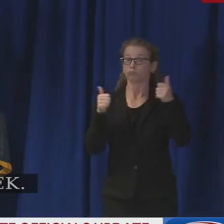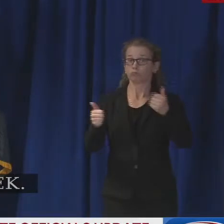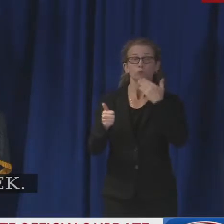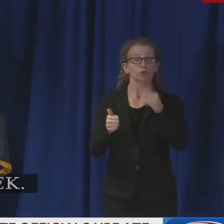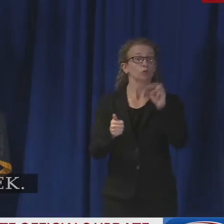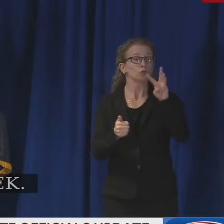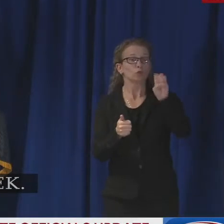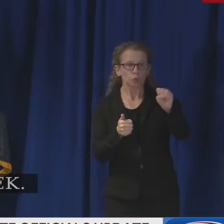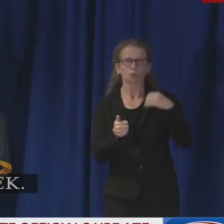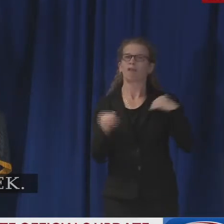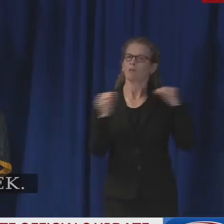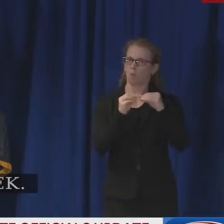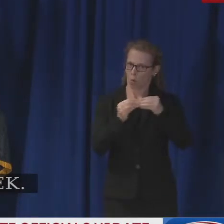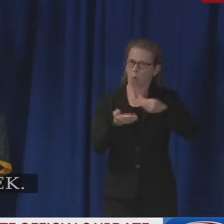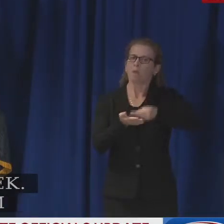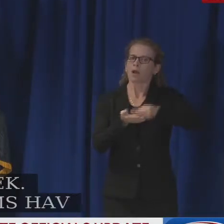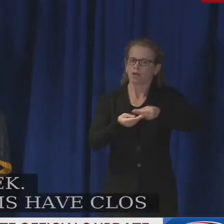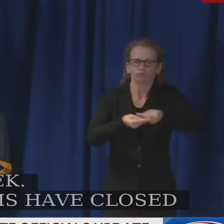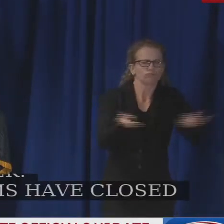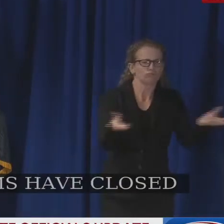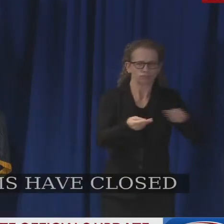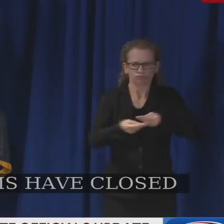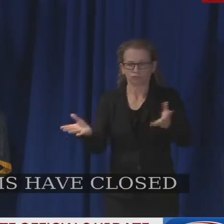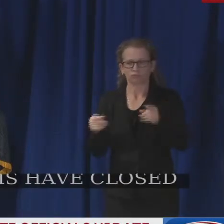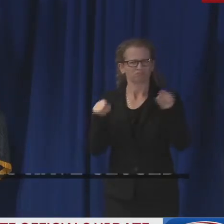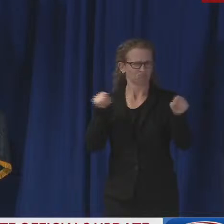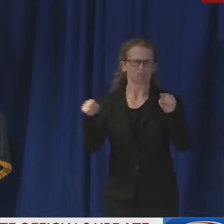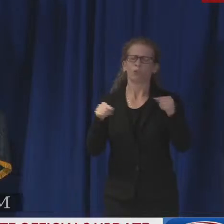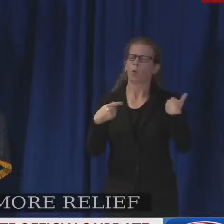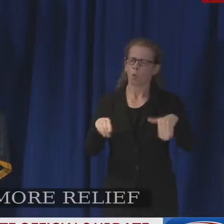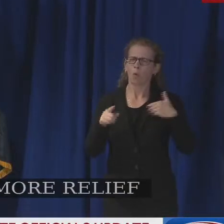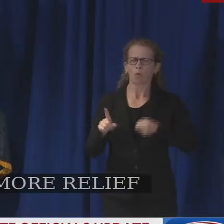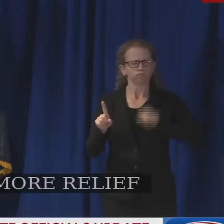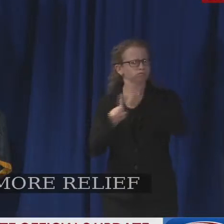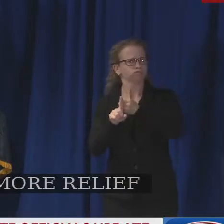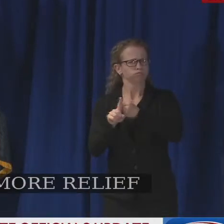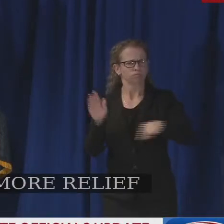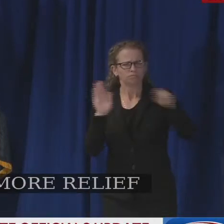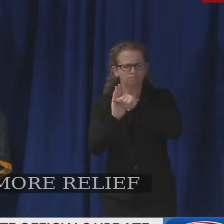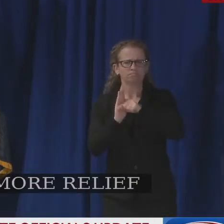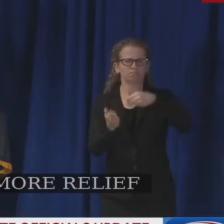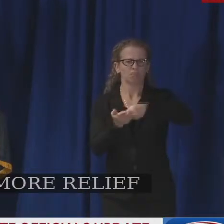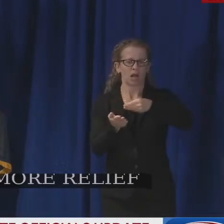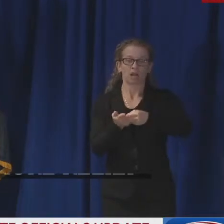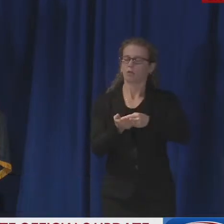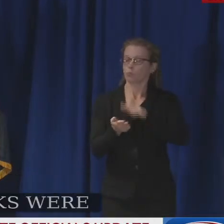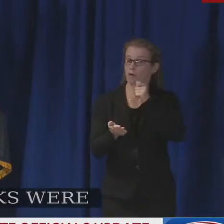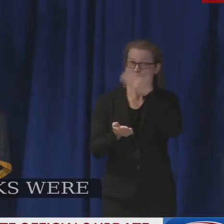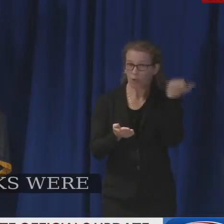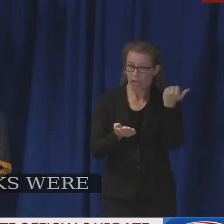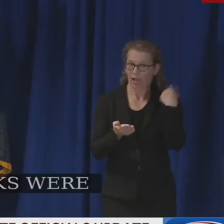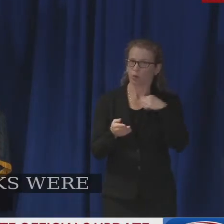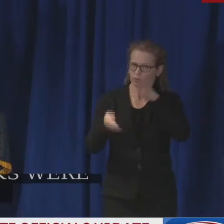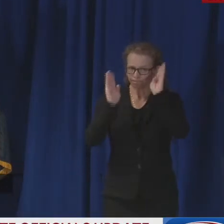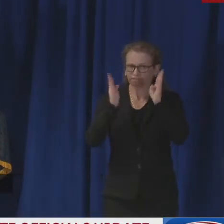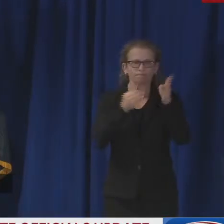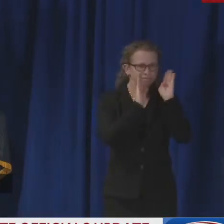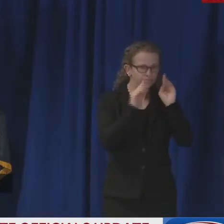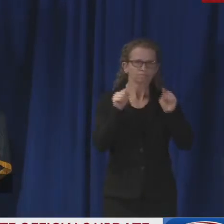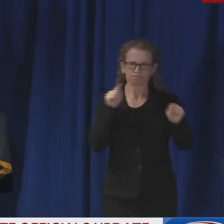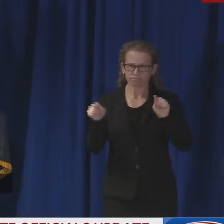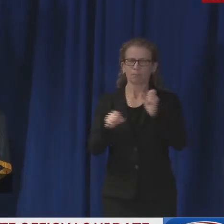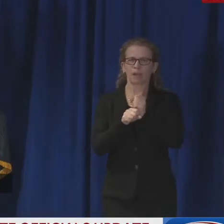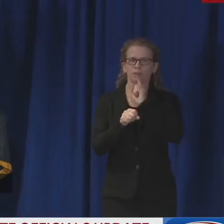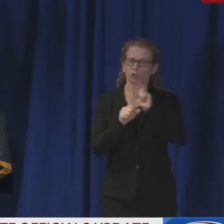money coming, which is great. A lot of these folks were hard hit last year. We're not forgetting about them. We're really making sure they're still a priority for us so they